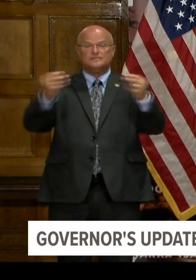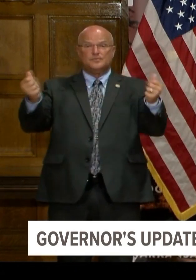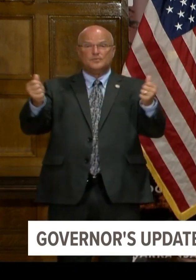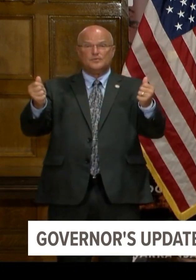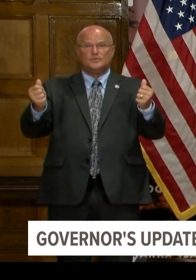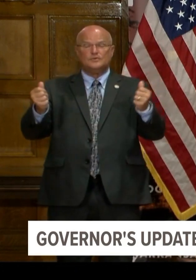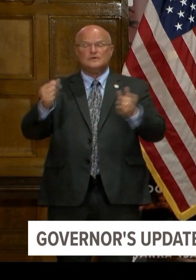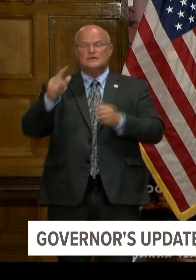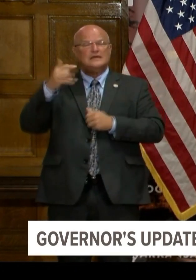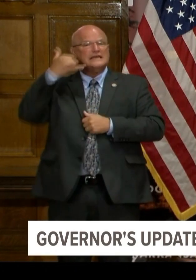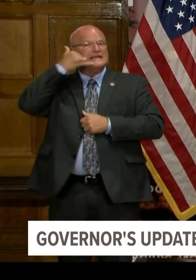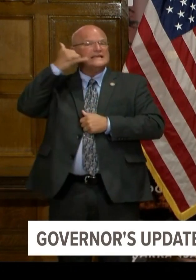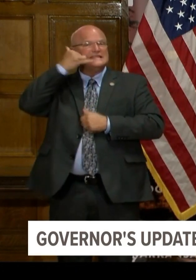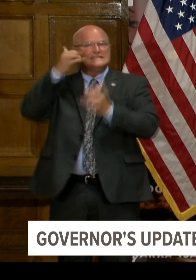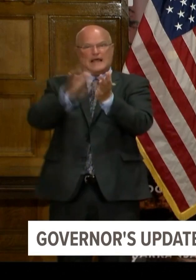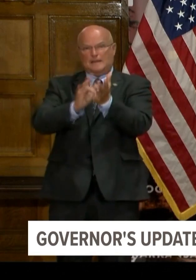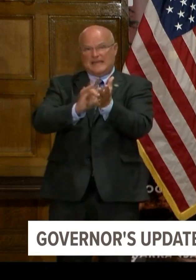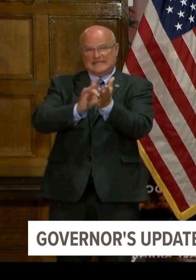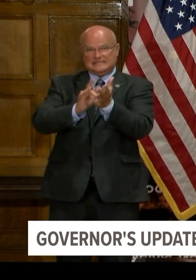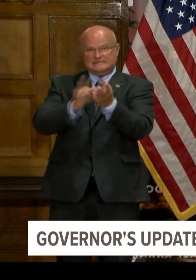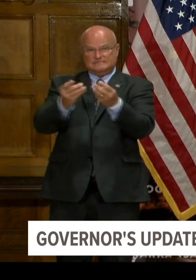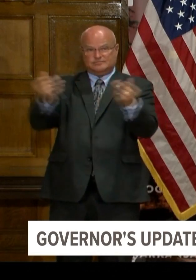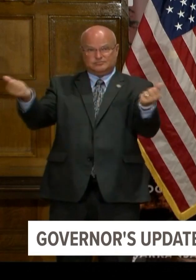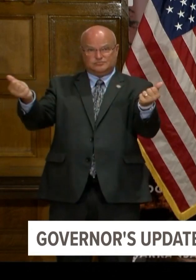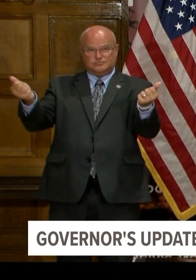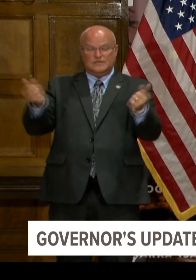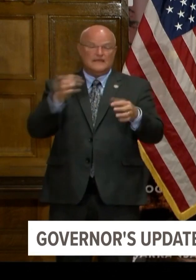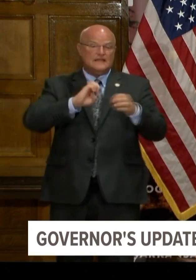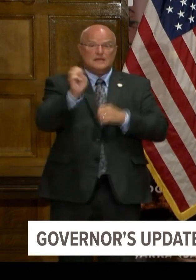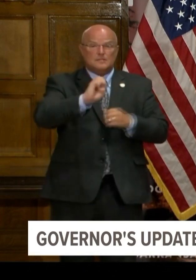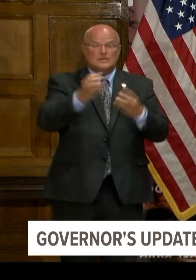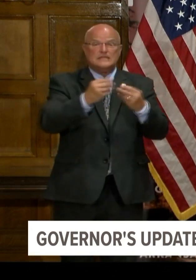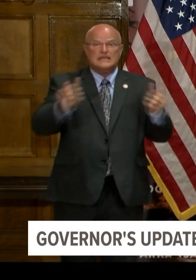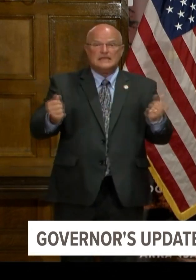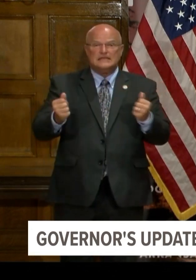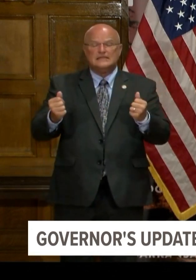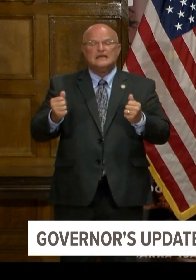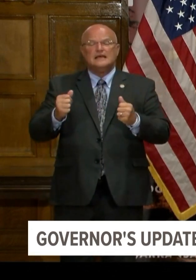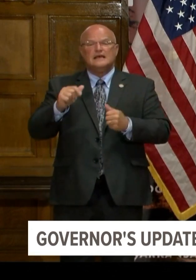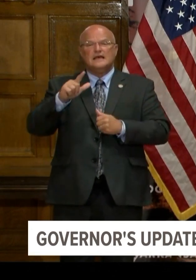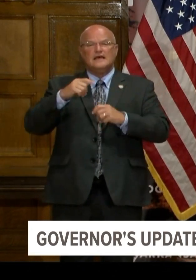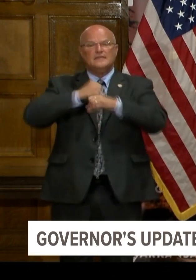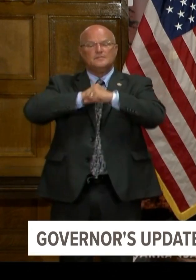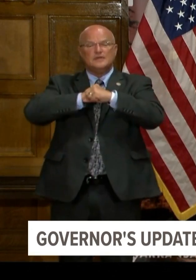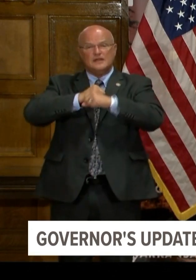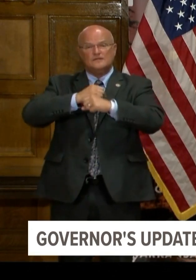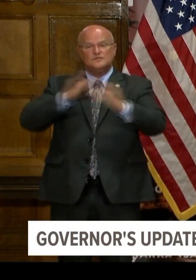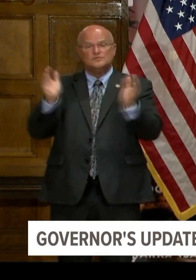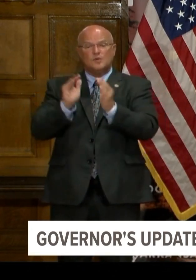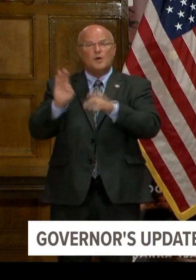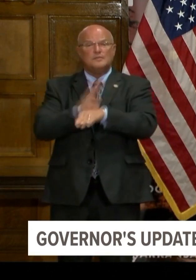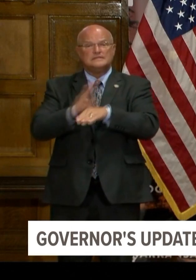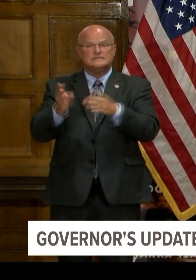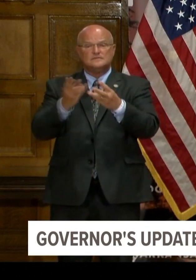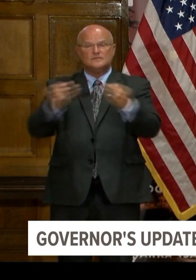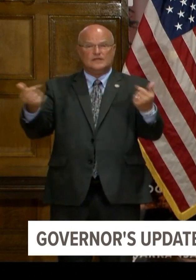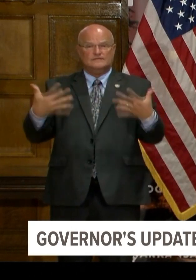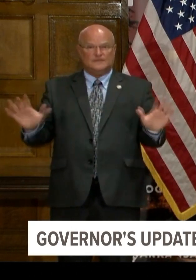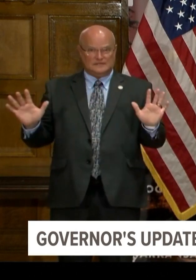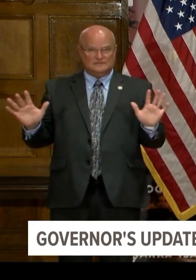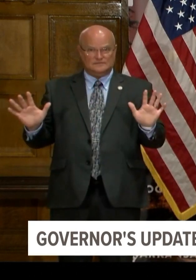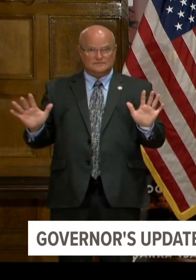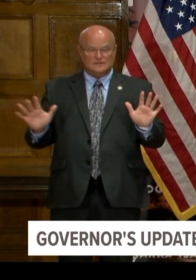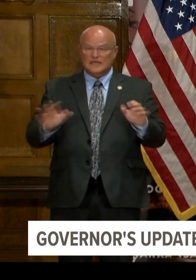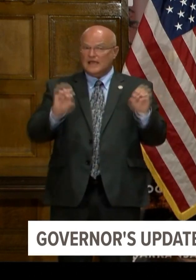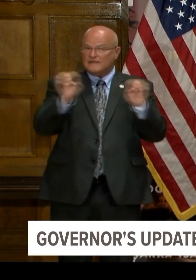so does telemedicine. If the emergency ends, the liability protection for small businesses would end. If